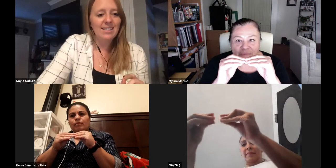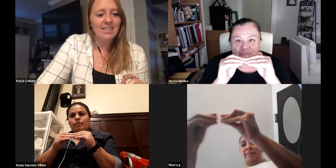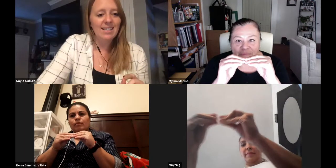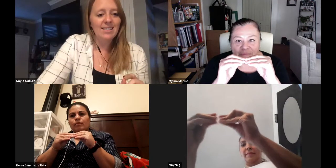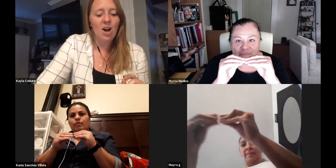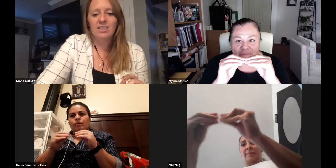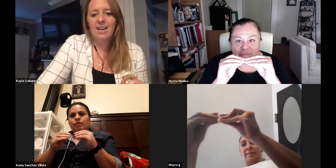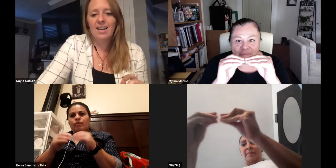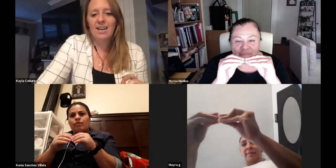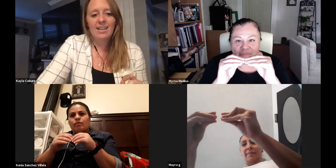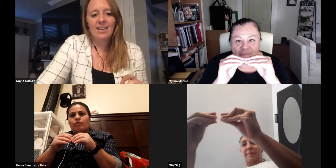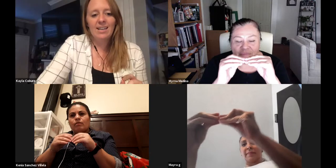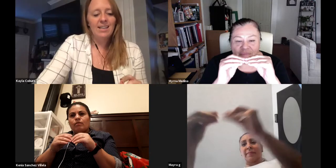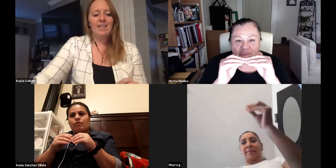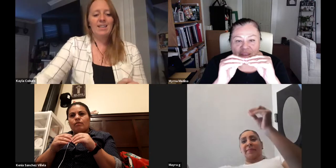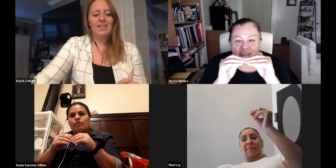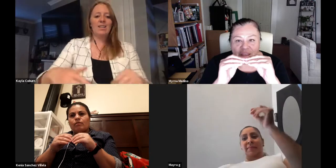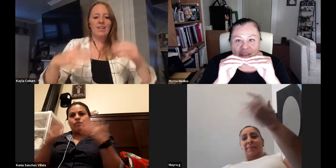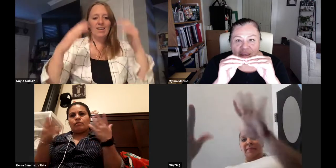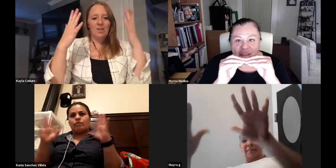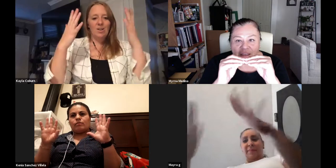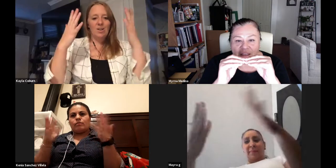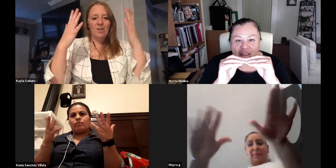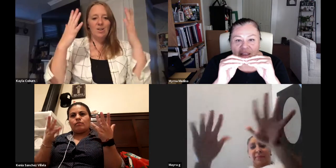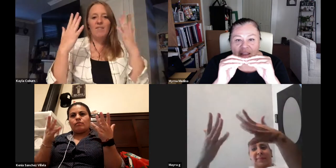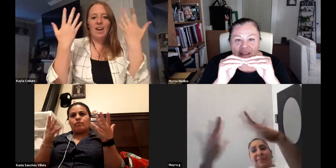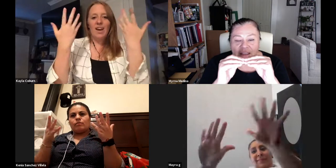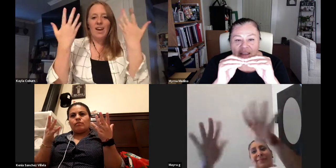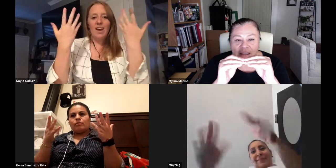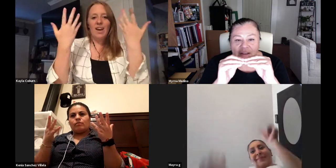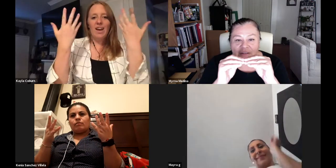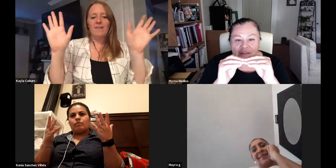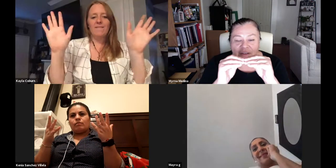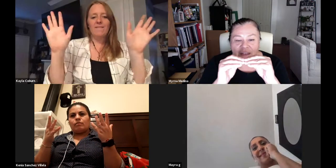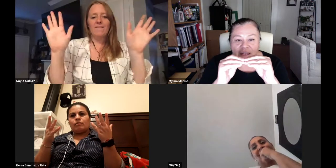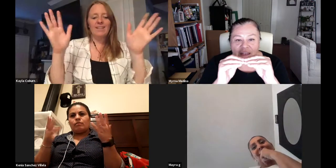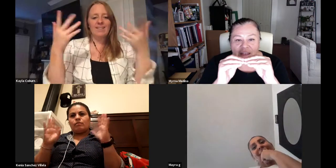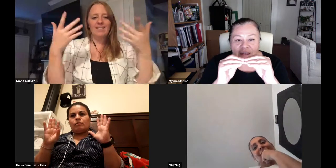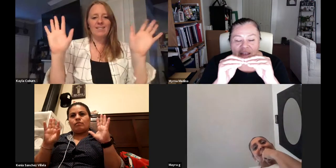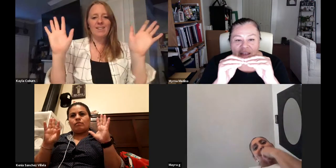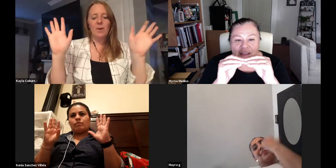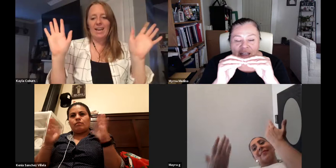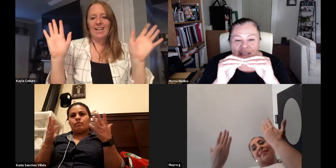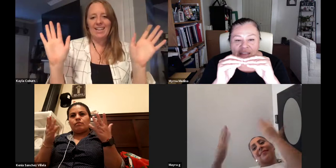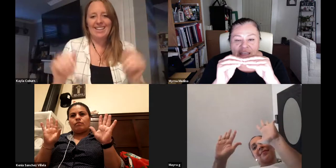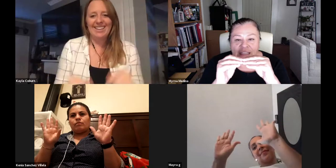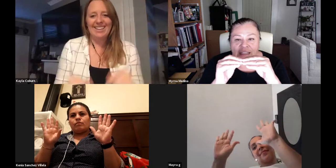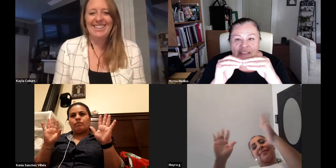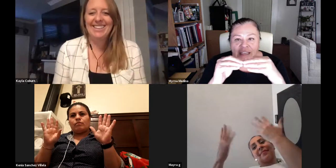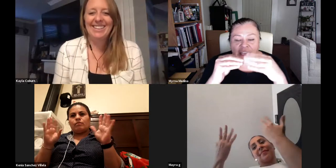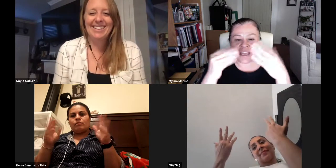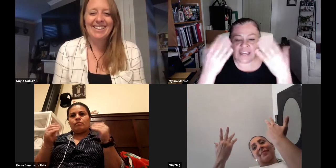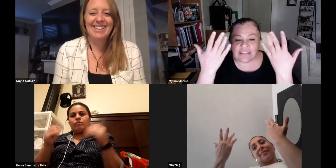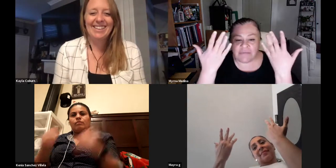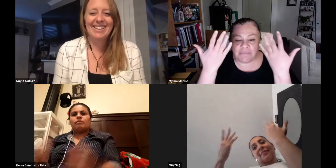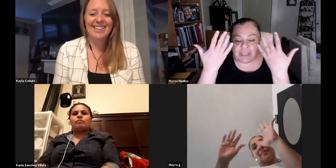Next is all done, where you have your hands and you kind of flick flick La away. siguiente